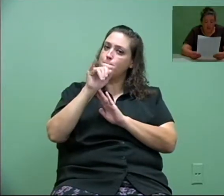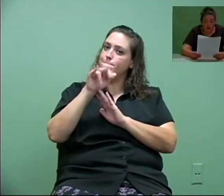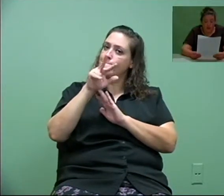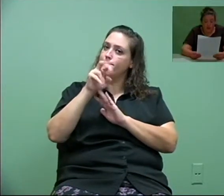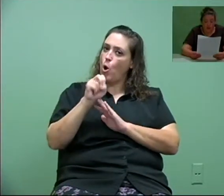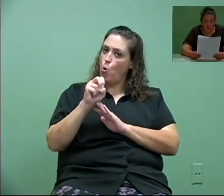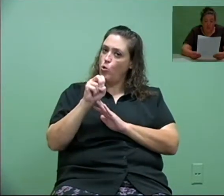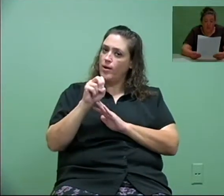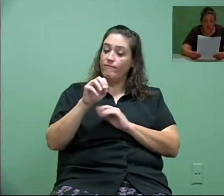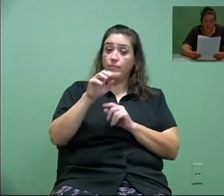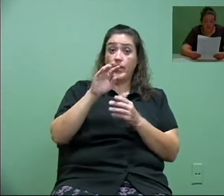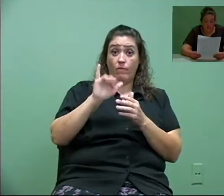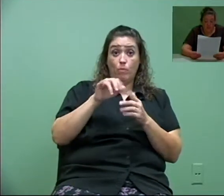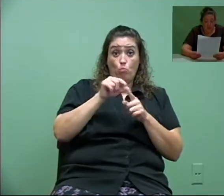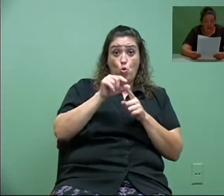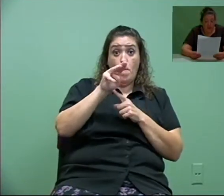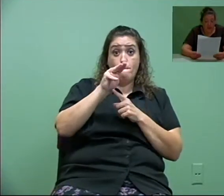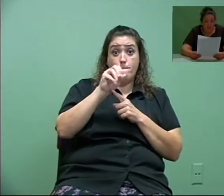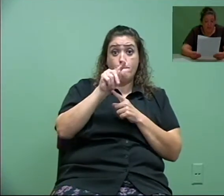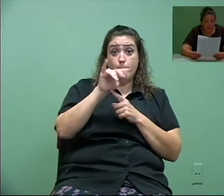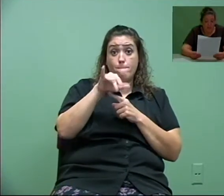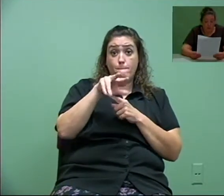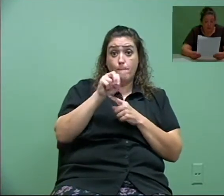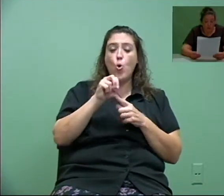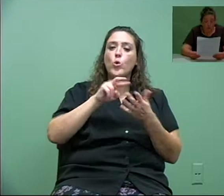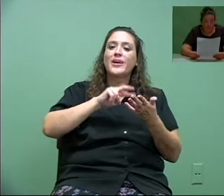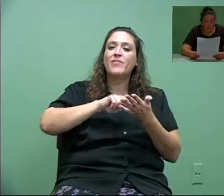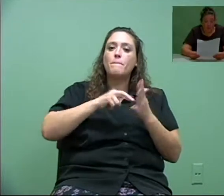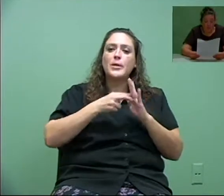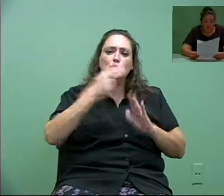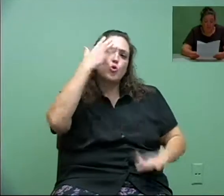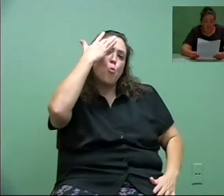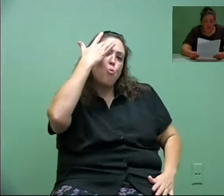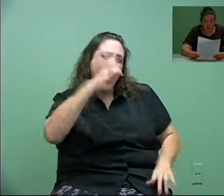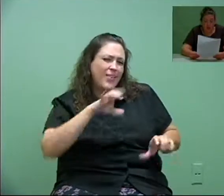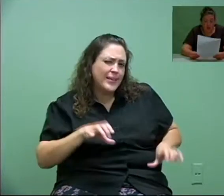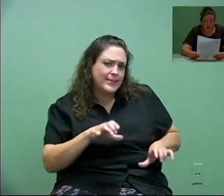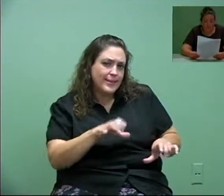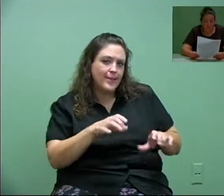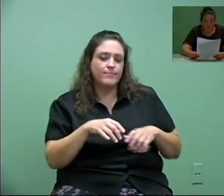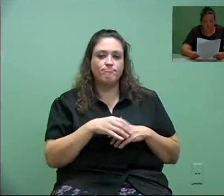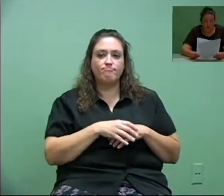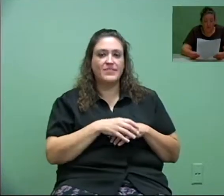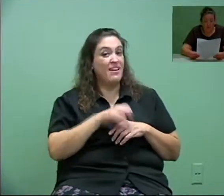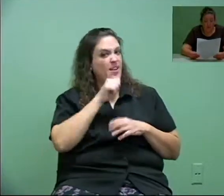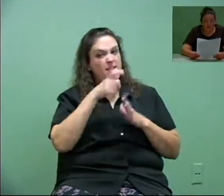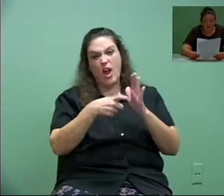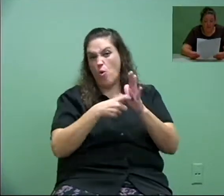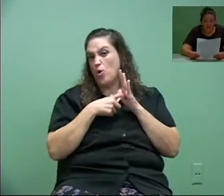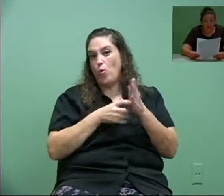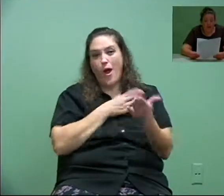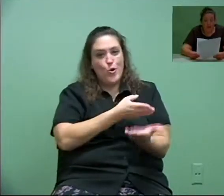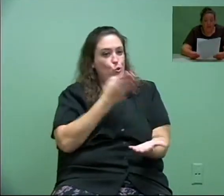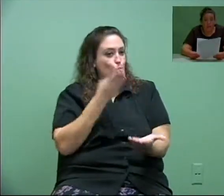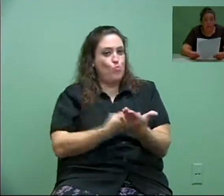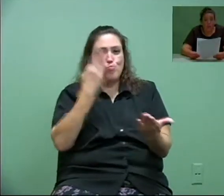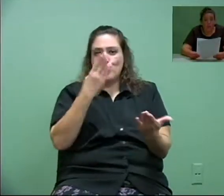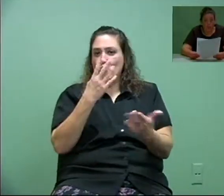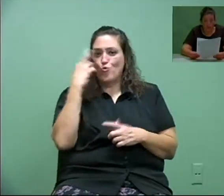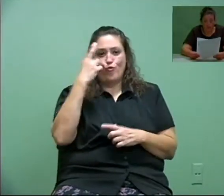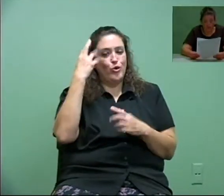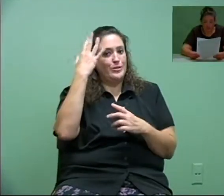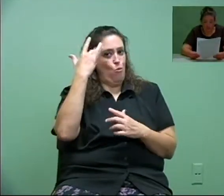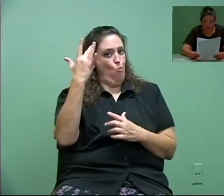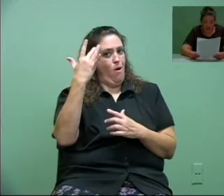element of the crimes charged in this case. As a result, the prosecutor does not have to prove why the defendant